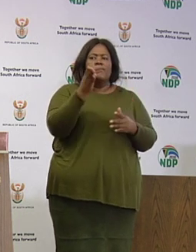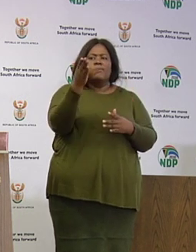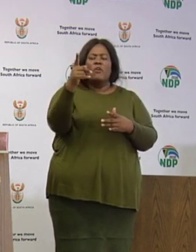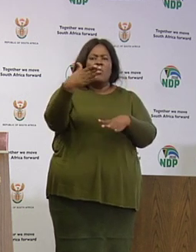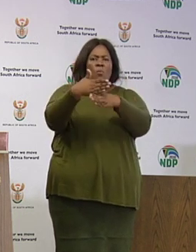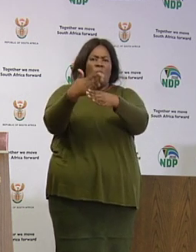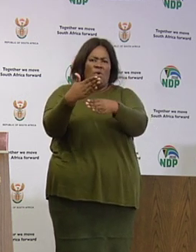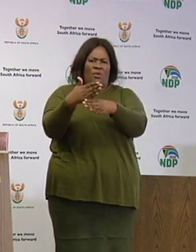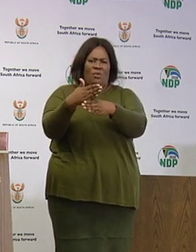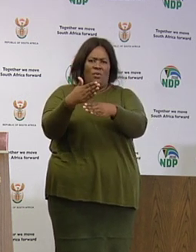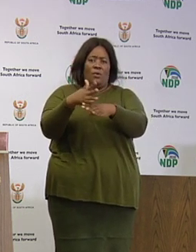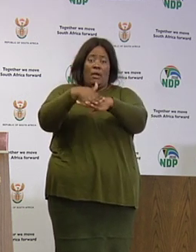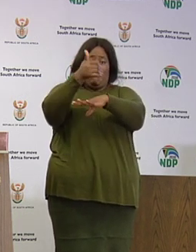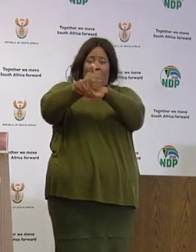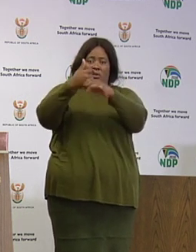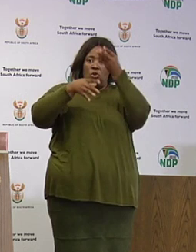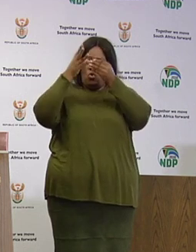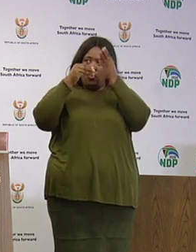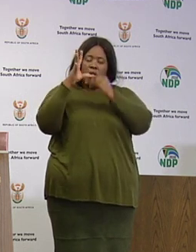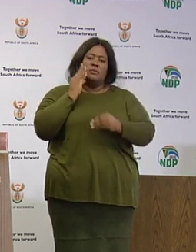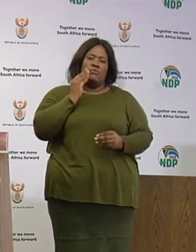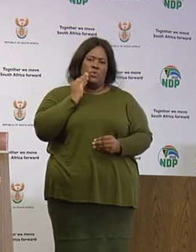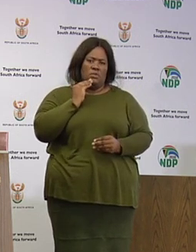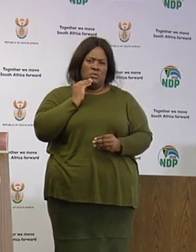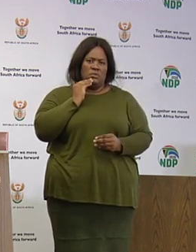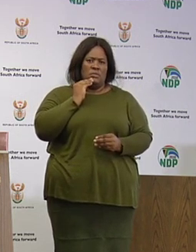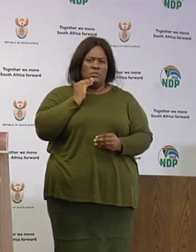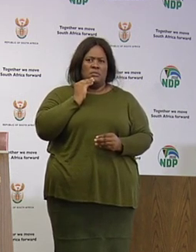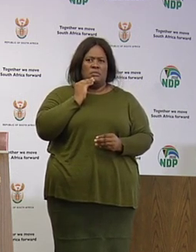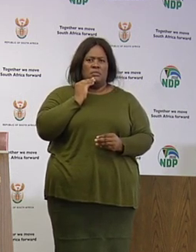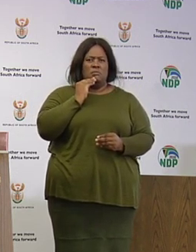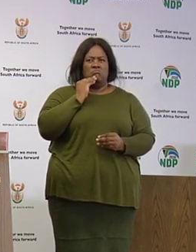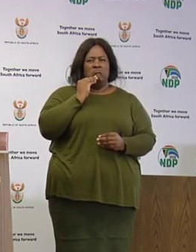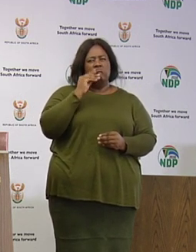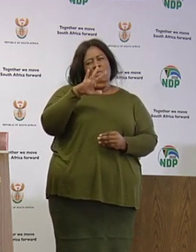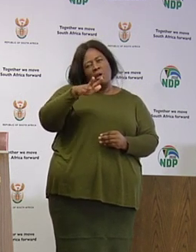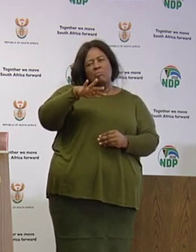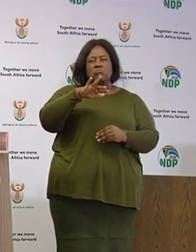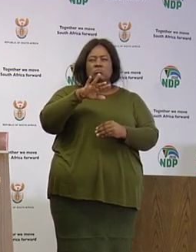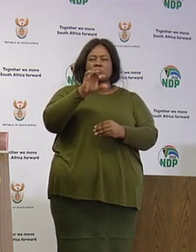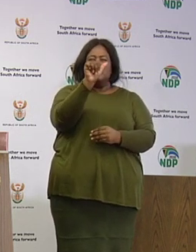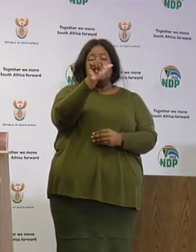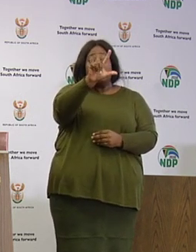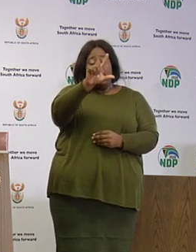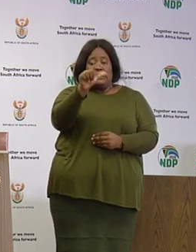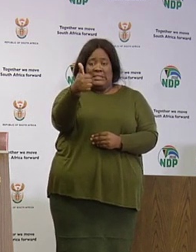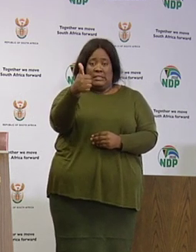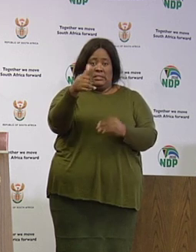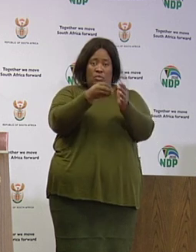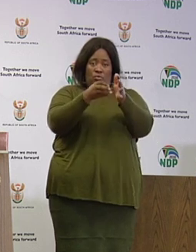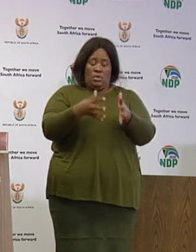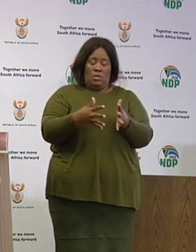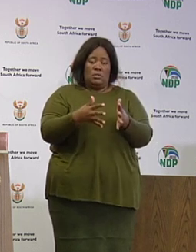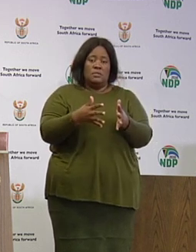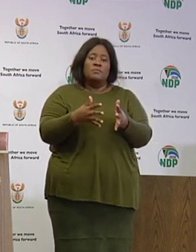for work-based learning experience, about 76 of them, who were